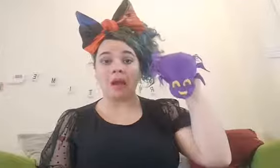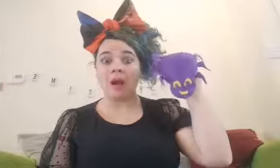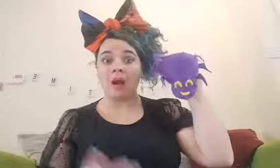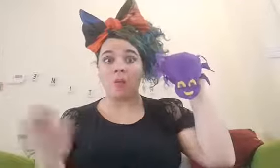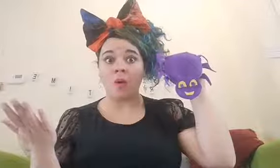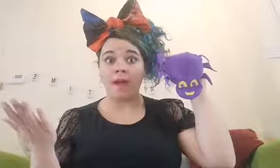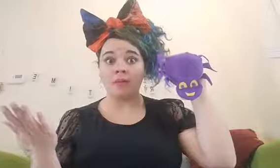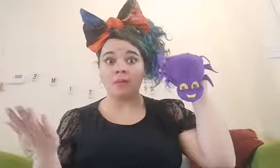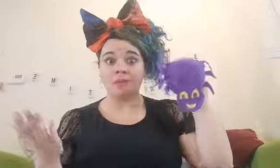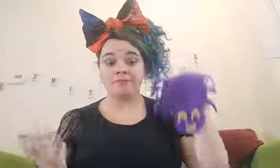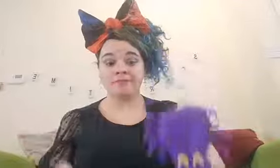Well,